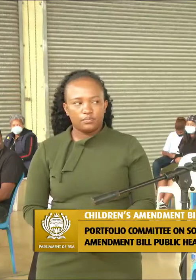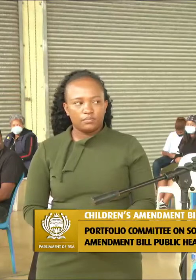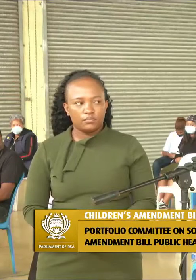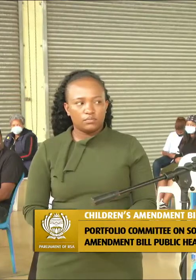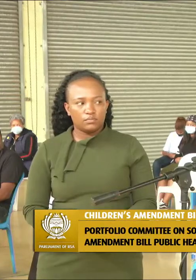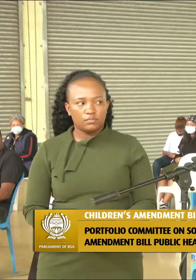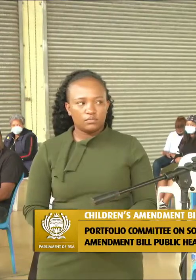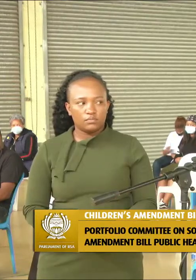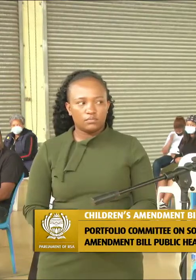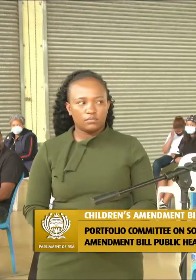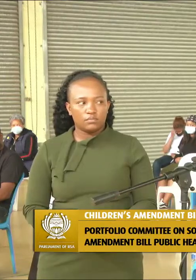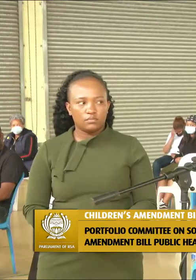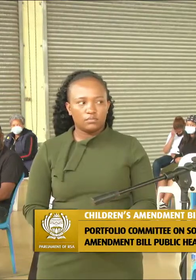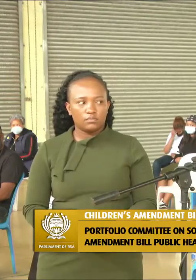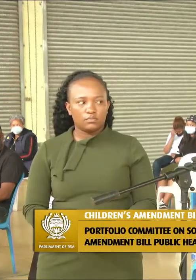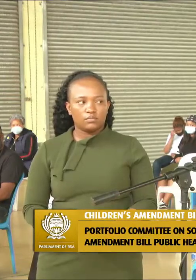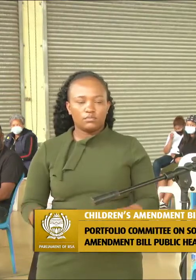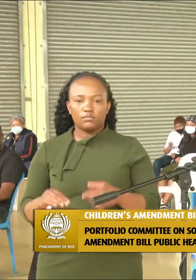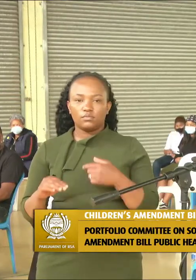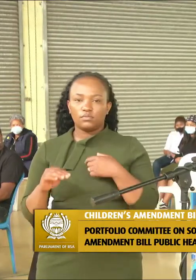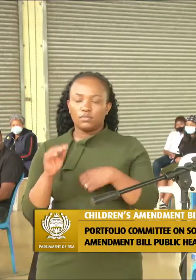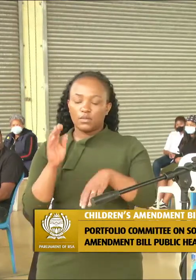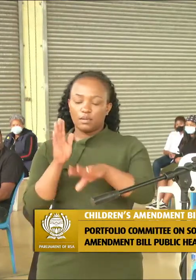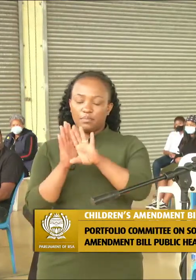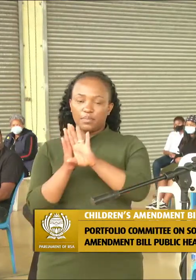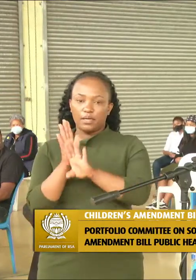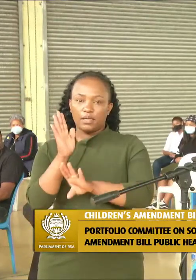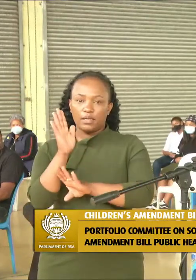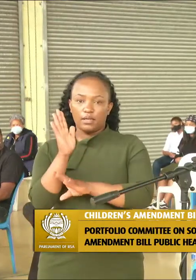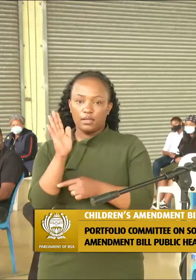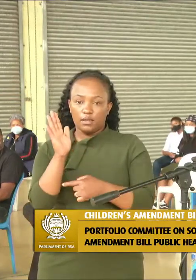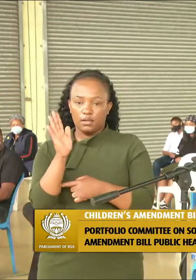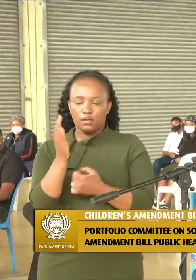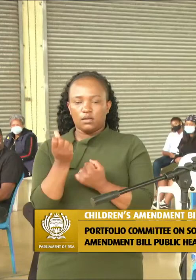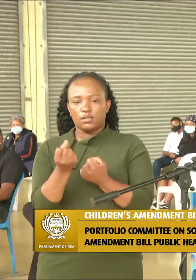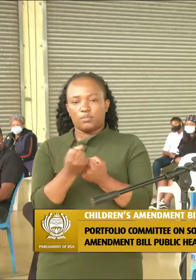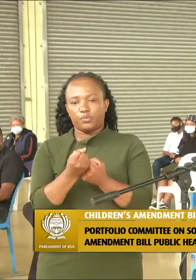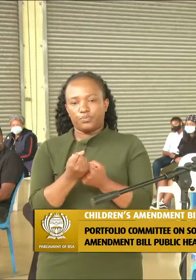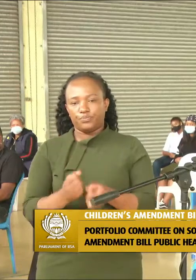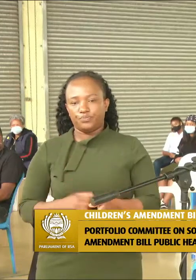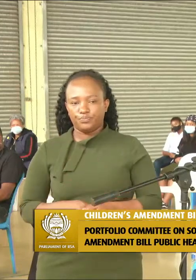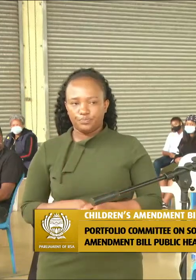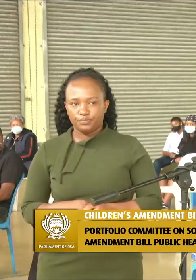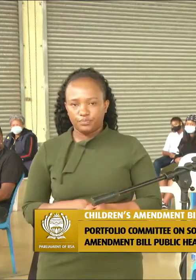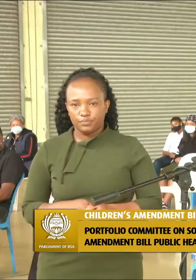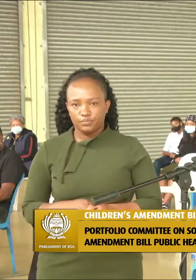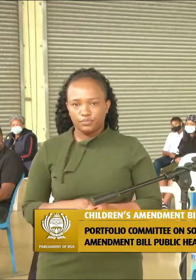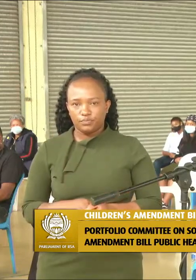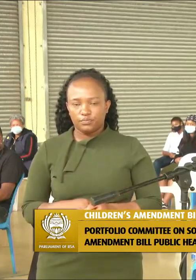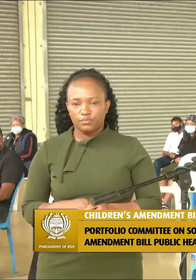I am in support of the bill. Ngiyaweseka lo mthetho sivivinyo.